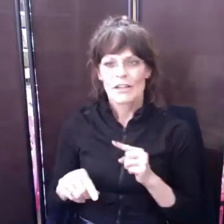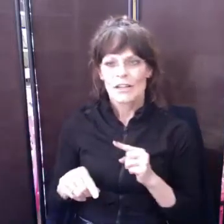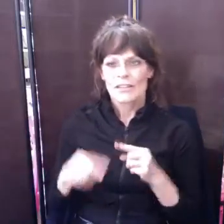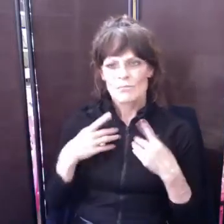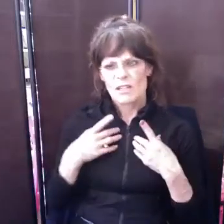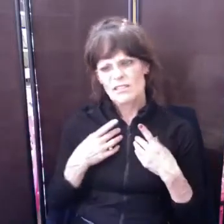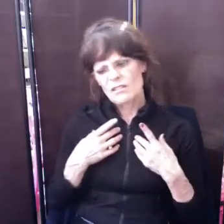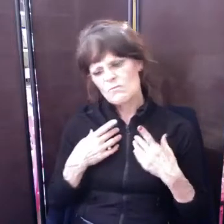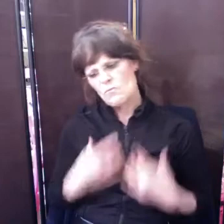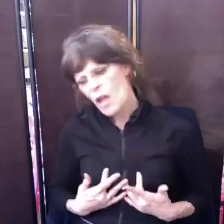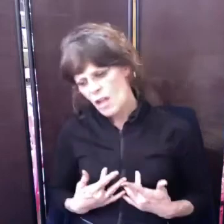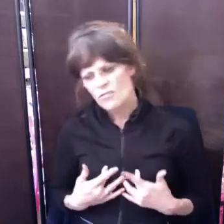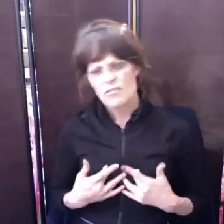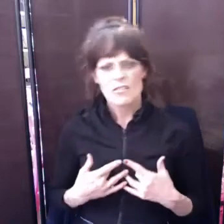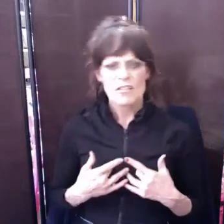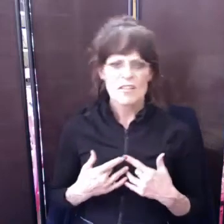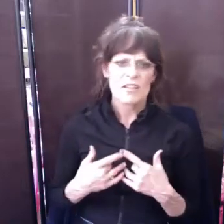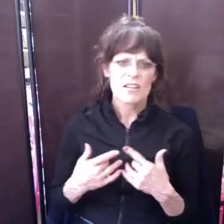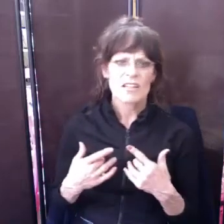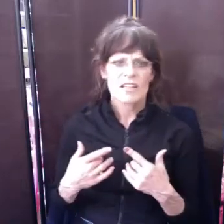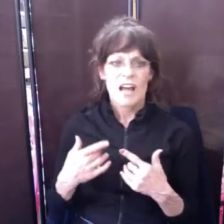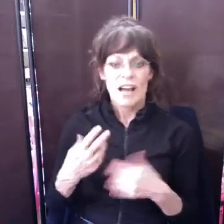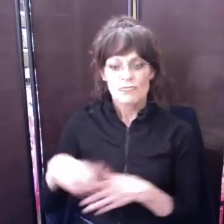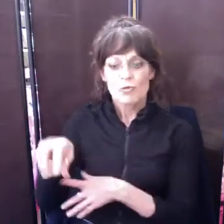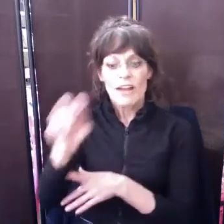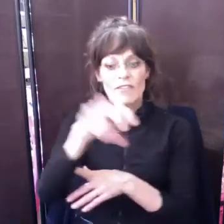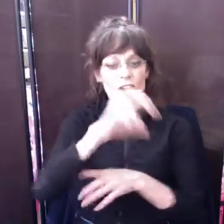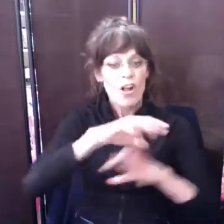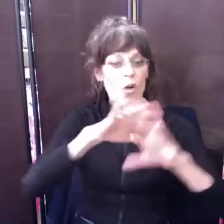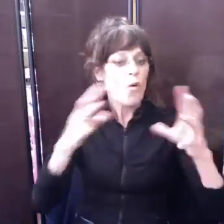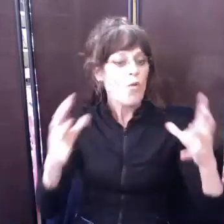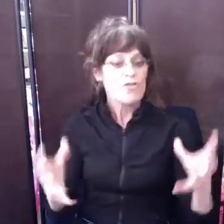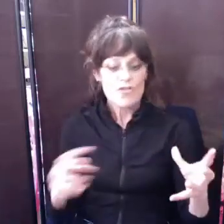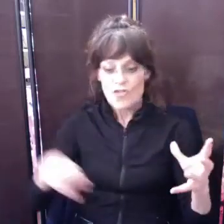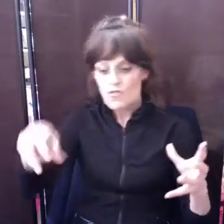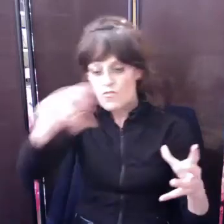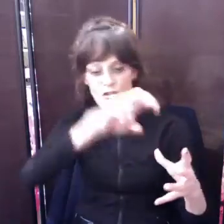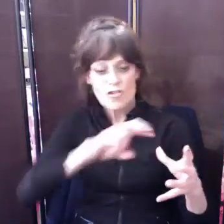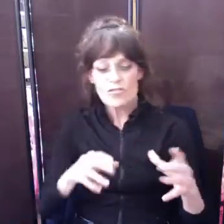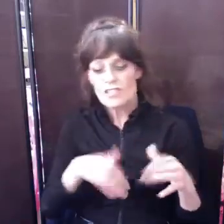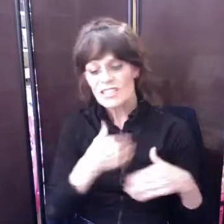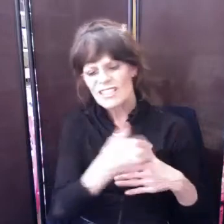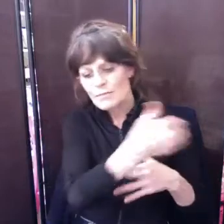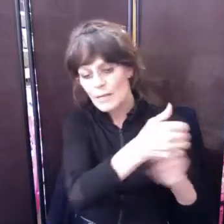point. I've traveled all over the world, sometimes with AA, sometimes on my own